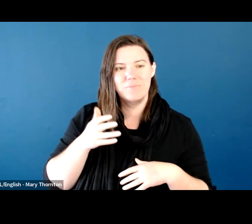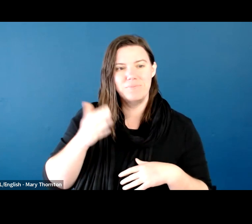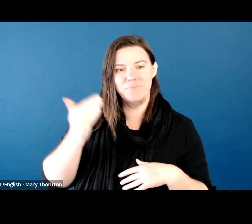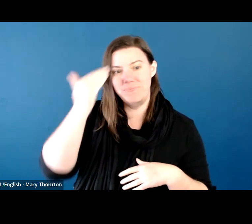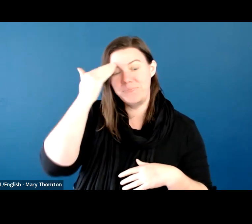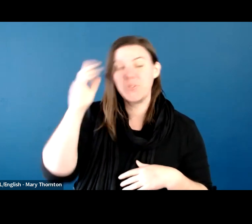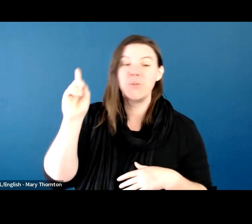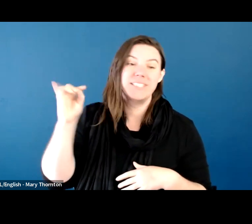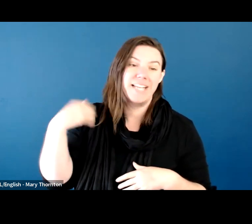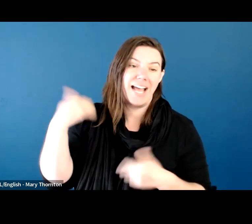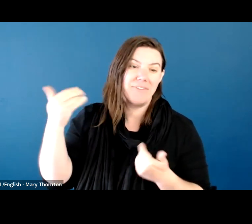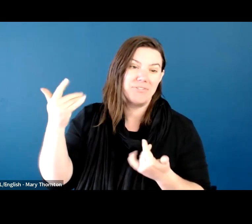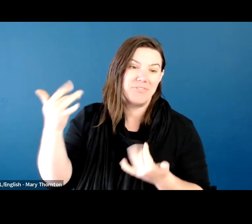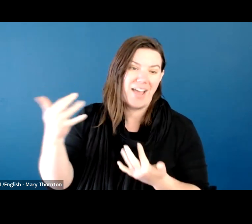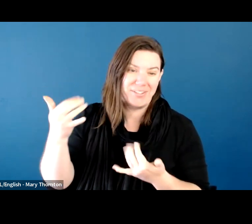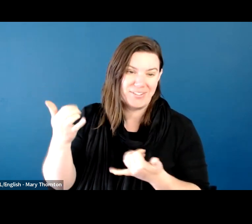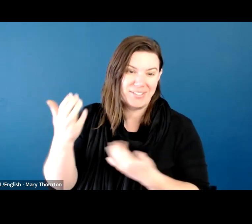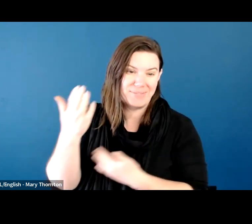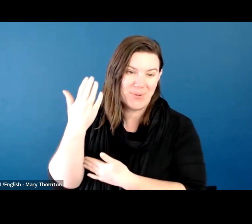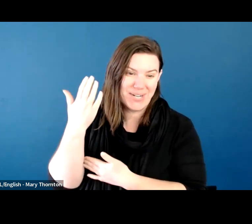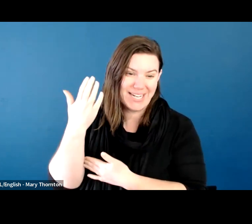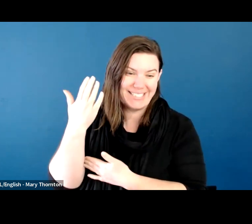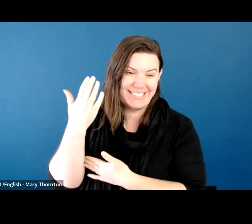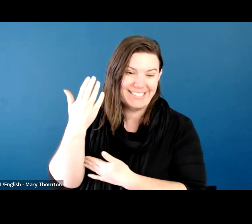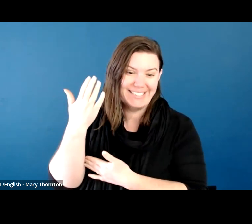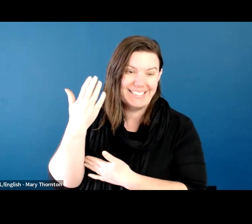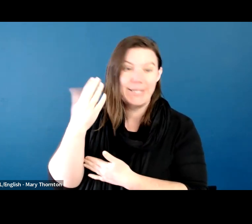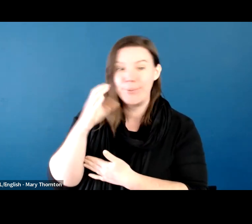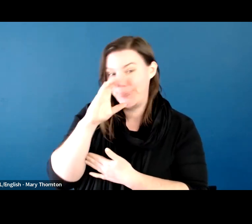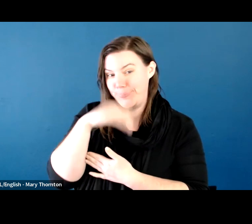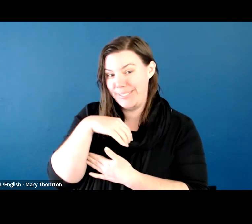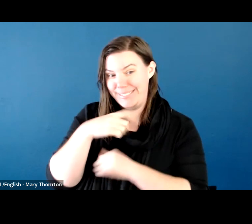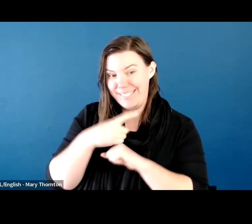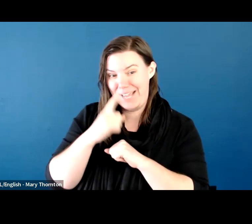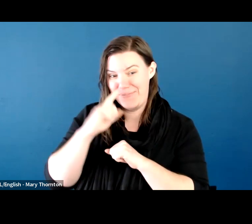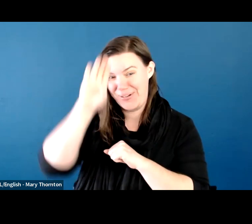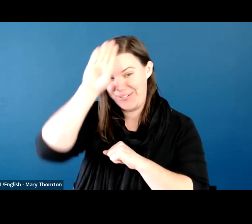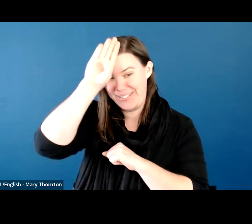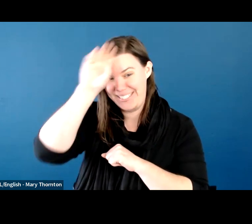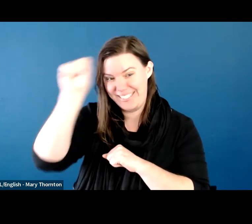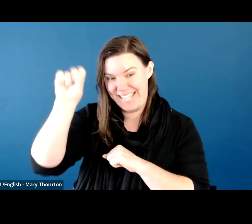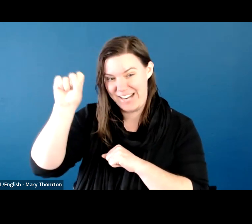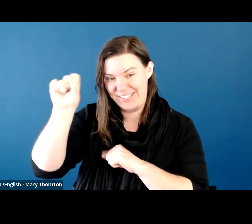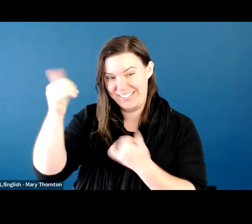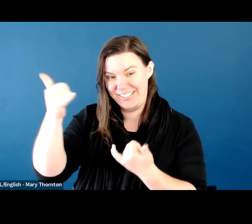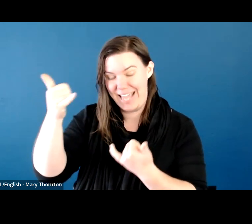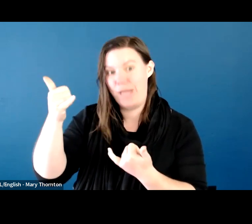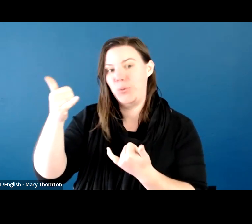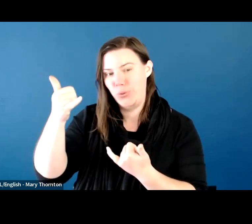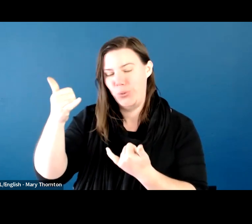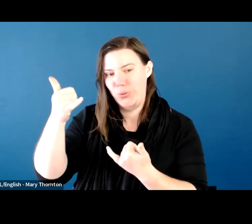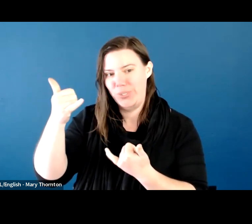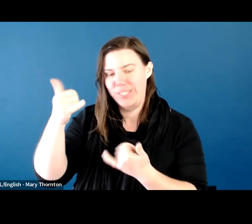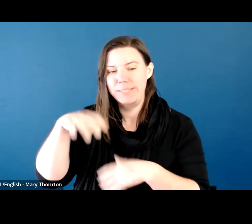and there were lots of firefighters. It was an unusual day for Seattle firefighters. I think that's right. Okay, so that's